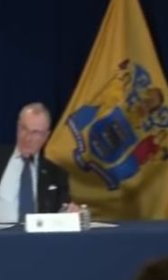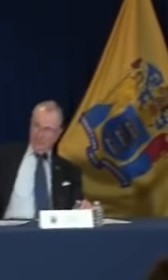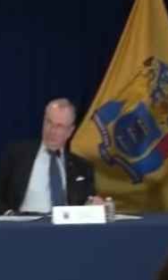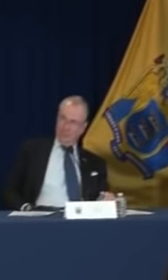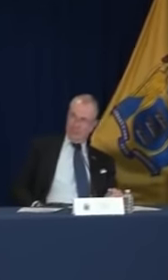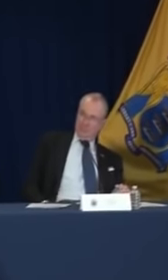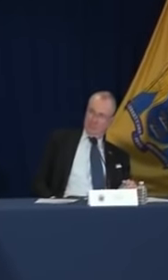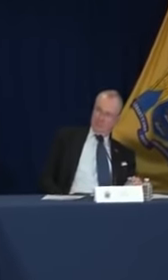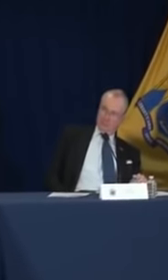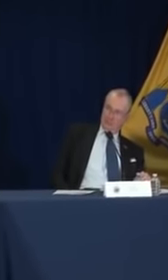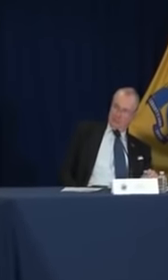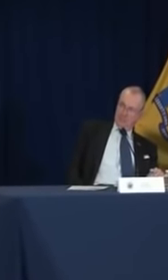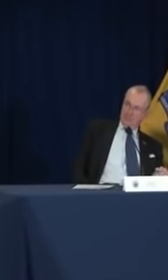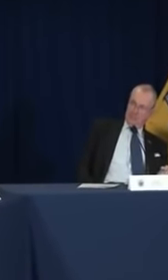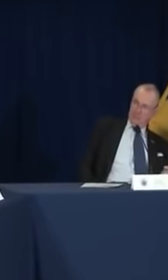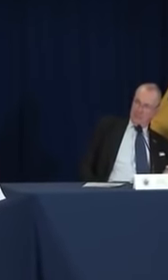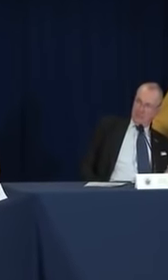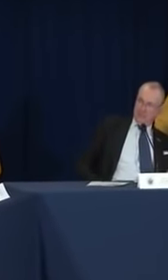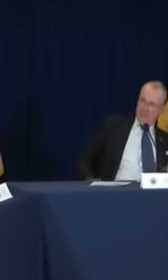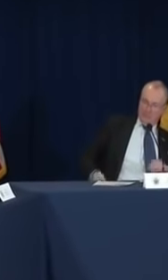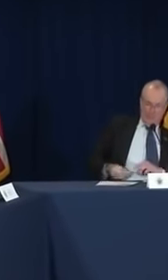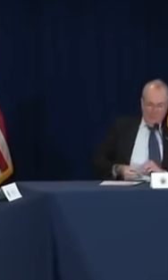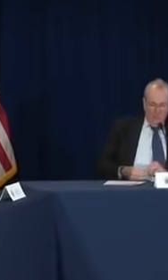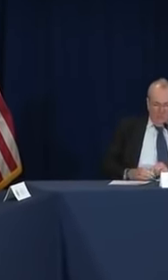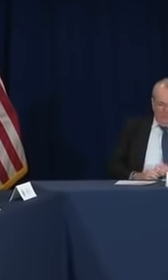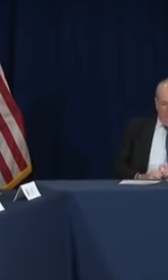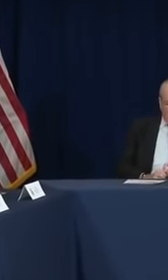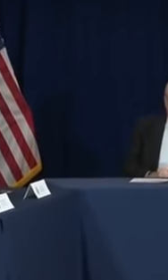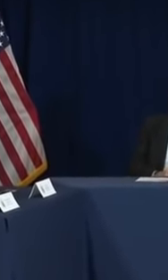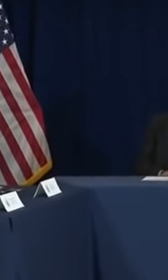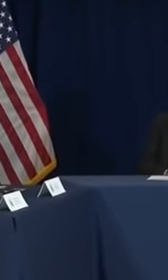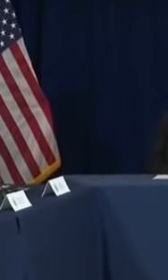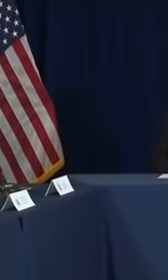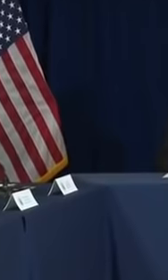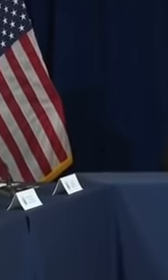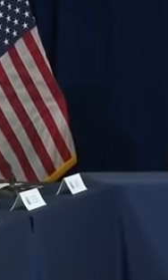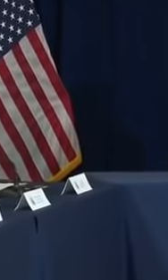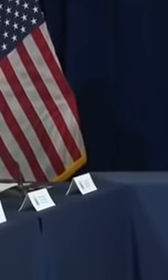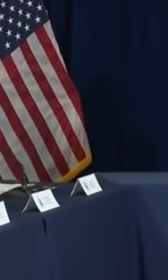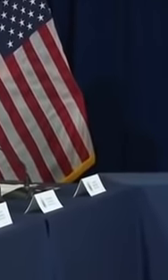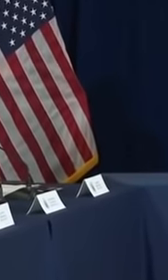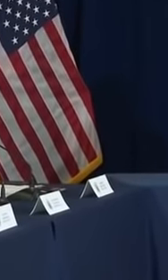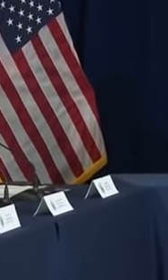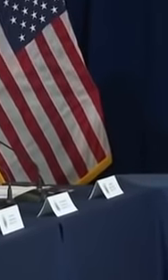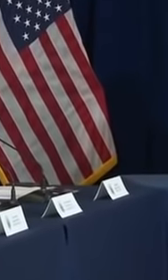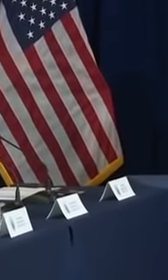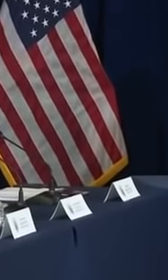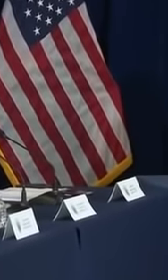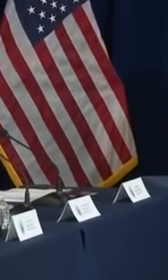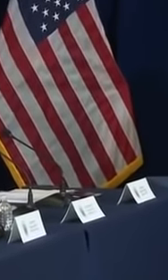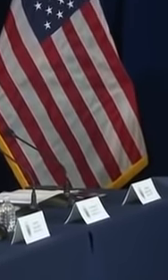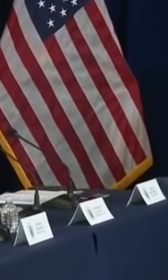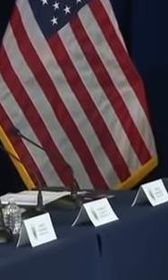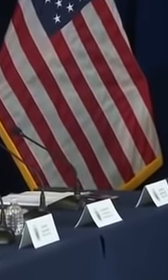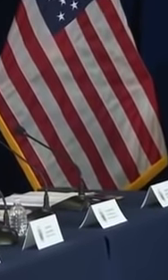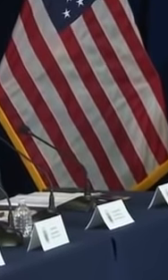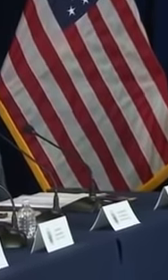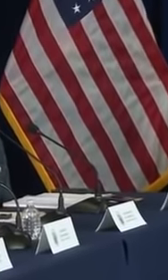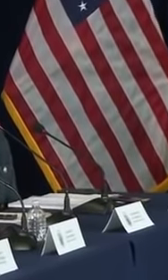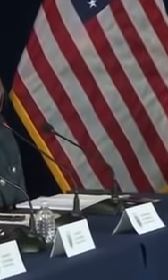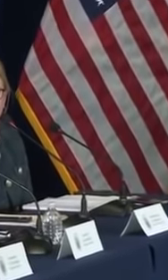Oliver. At the Department of Education, we remain committed to Governor Murphy's whole-of-government approach to the continued outbreak of